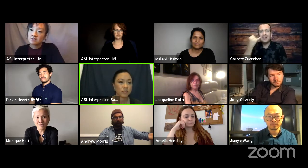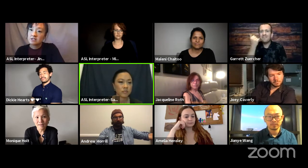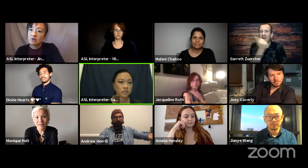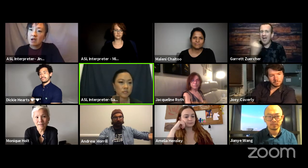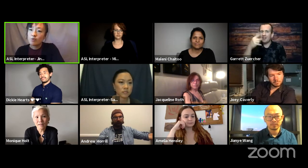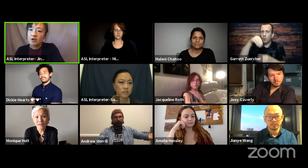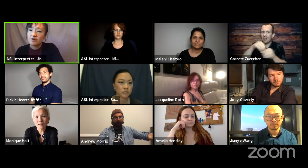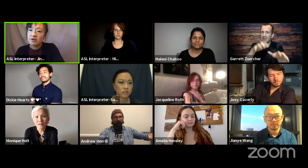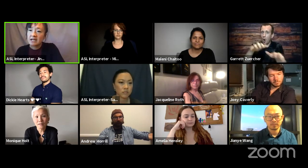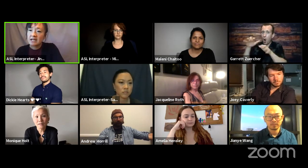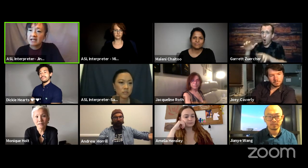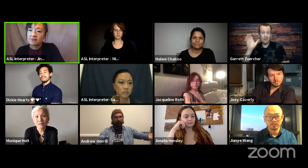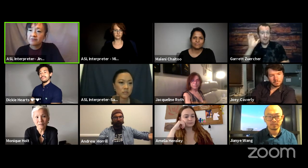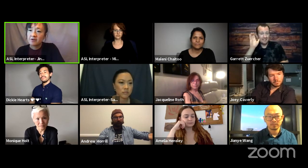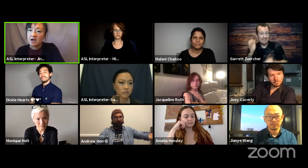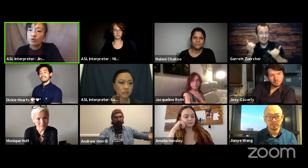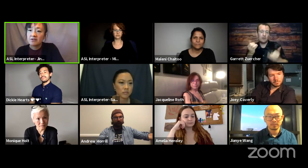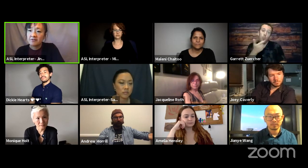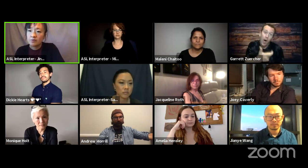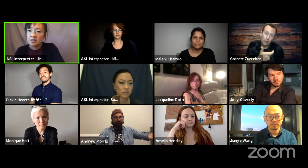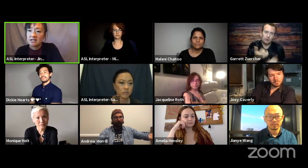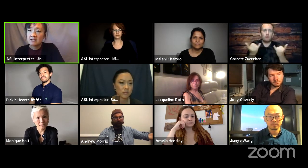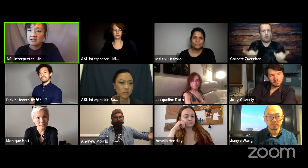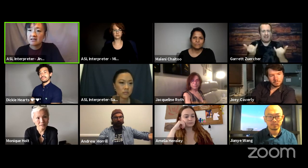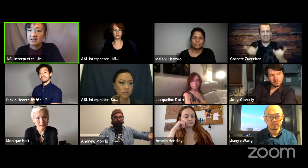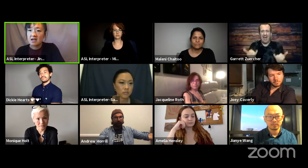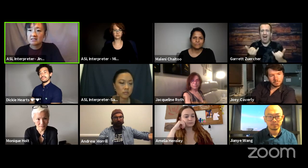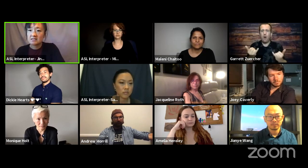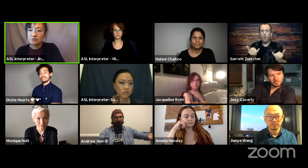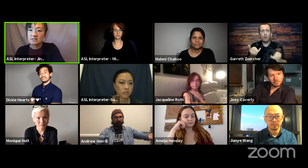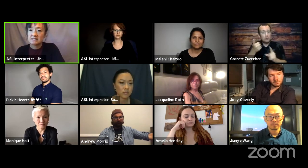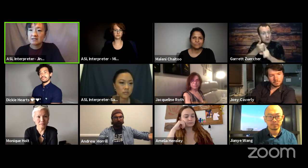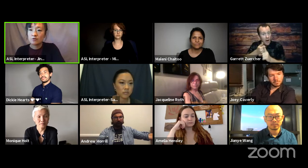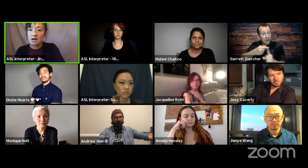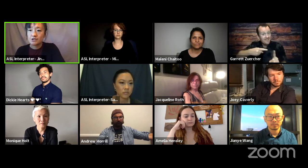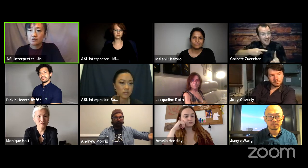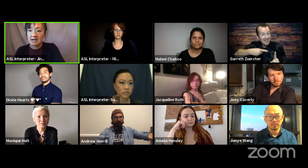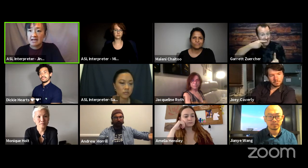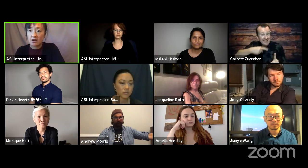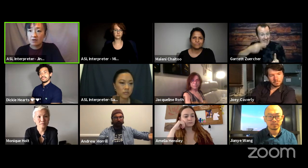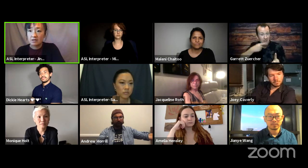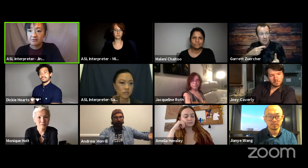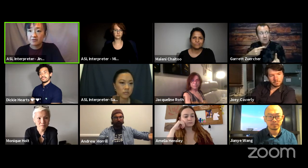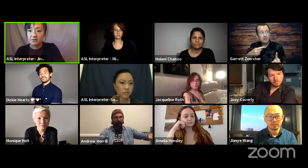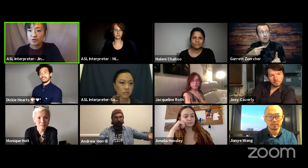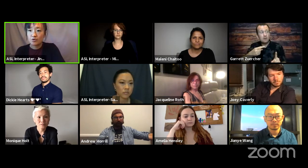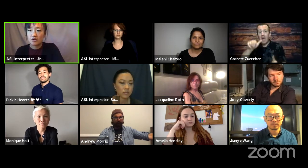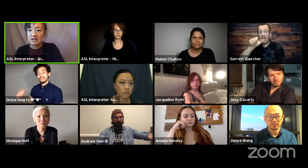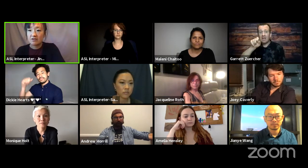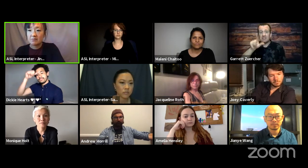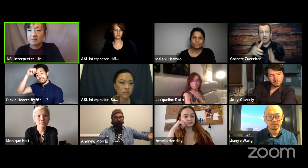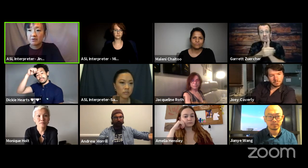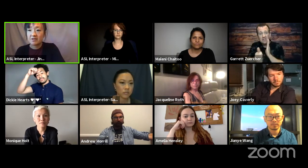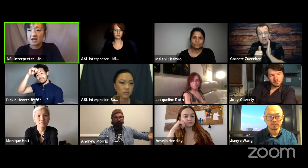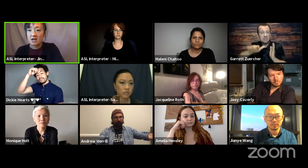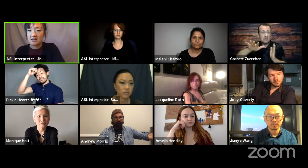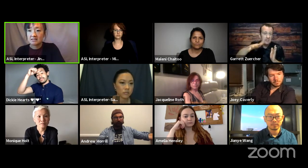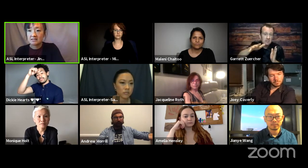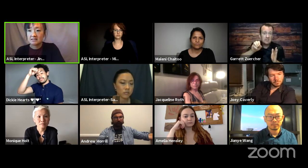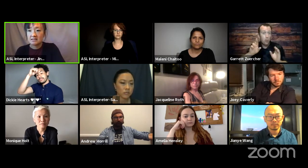So I'm wondering if anyone in the audience who's listening or watching right now, if you are a hearing member of the audience,